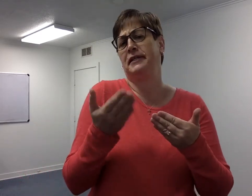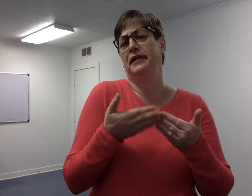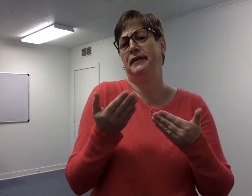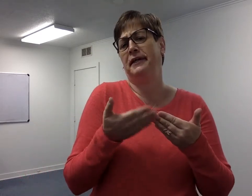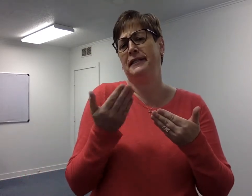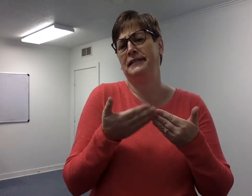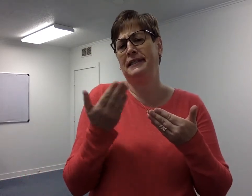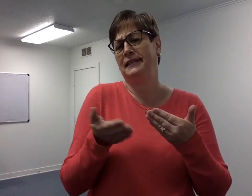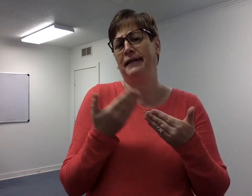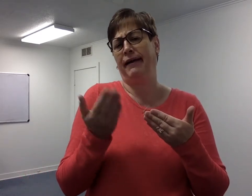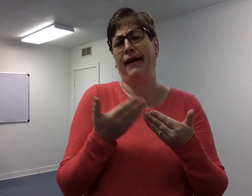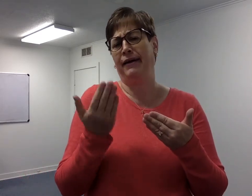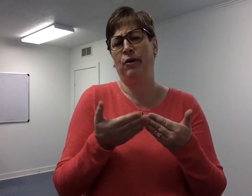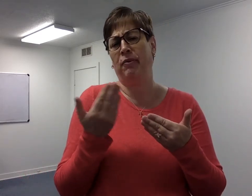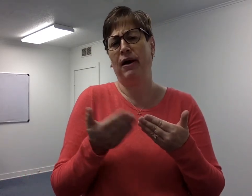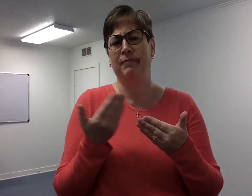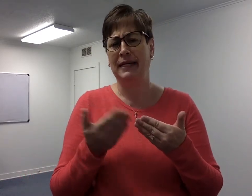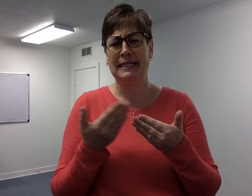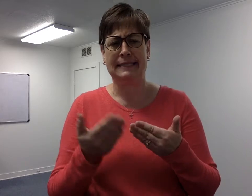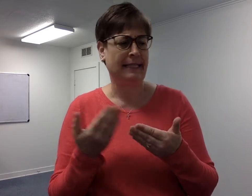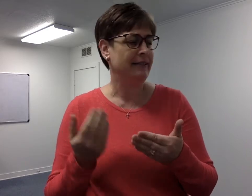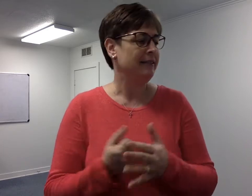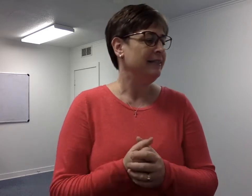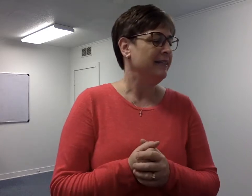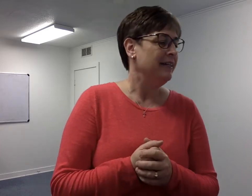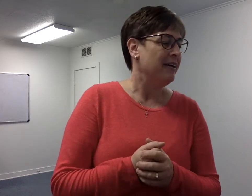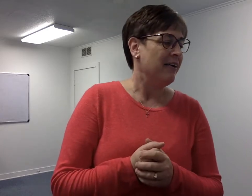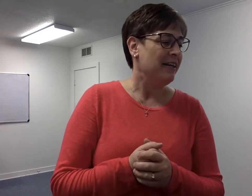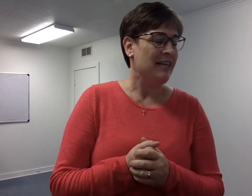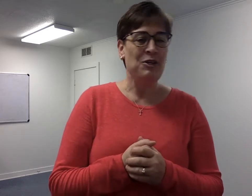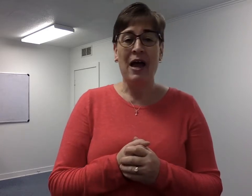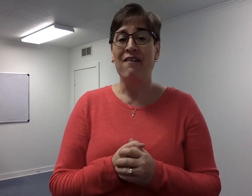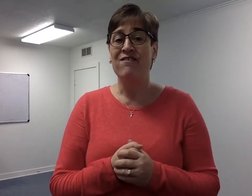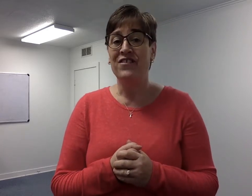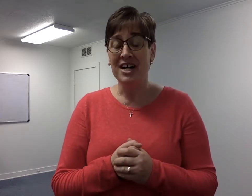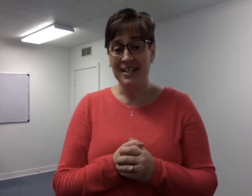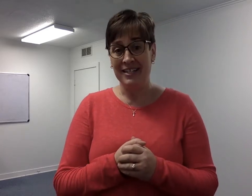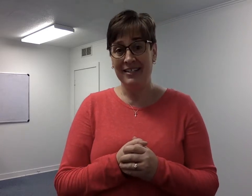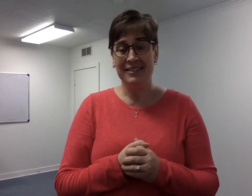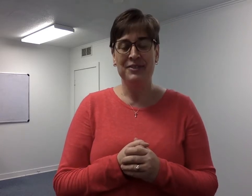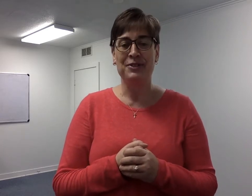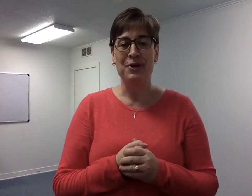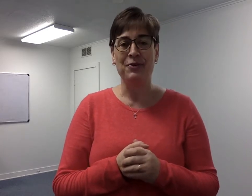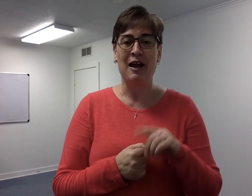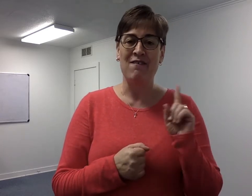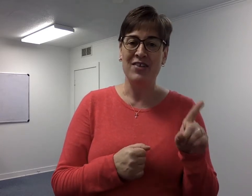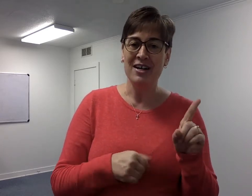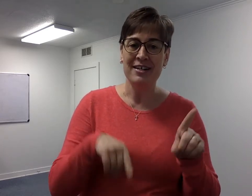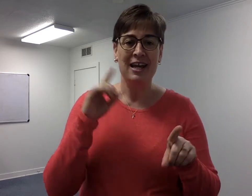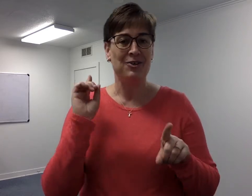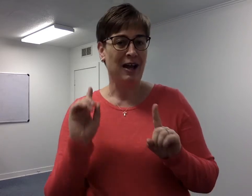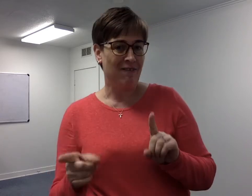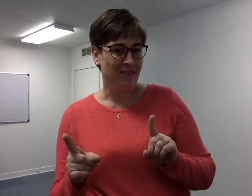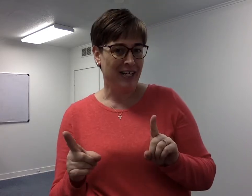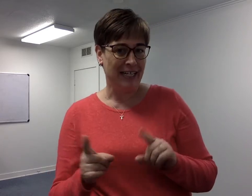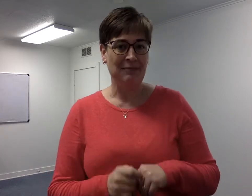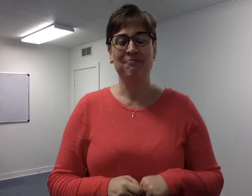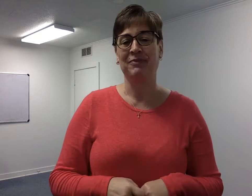easy, easy. It's like no problem, easy. All right, then you have fun. So you got fun and you got funny. All